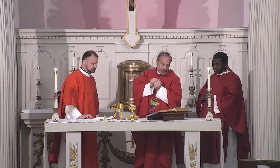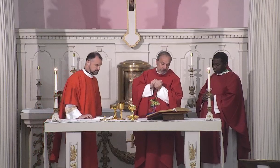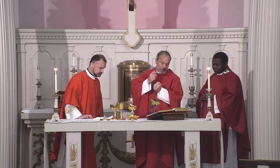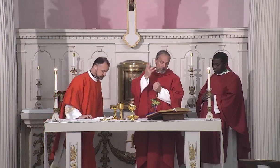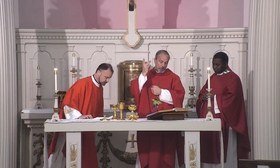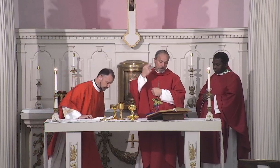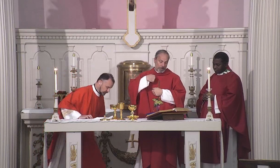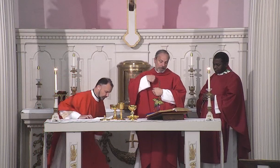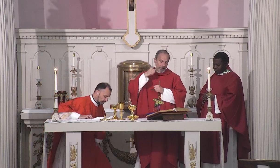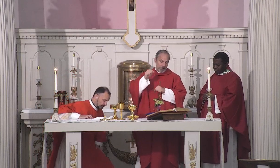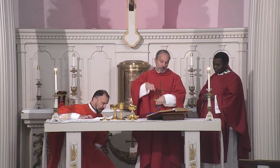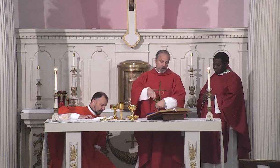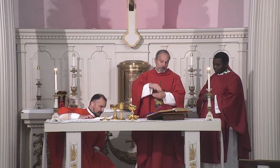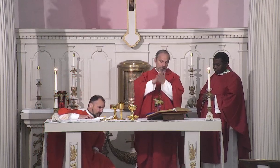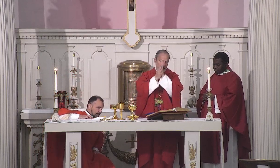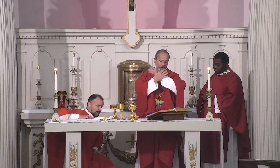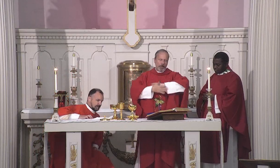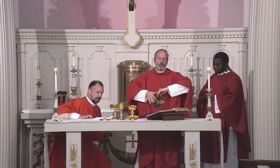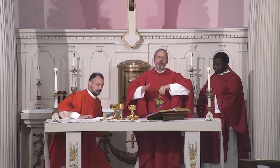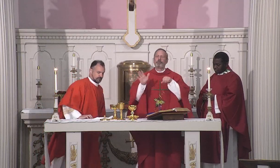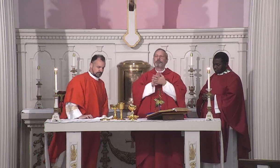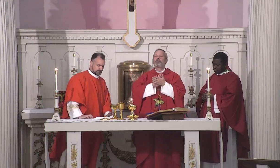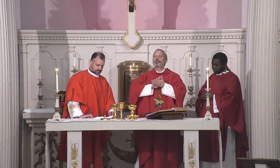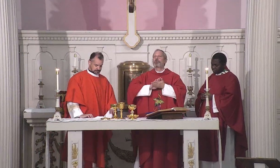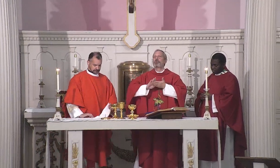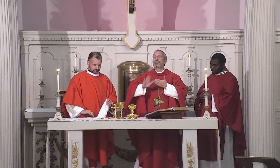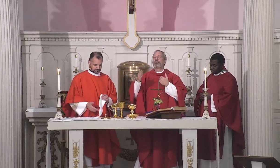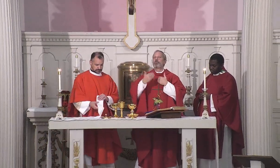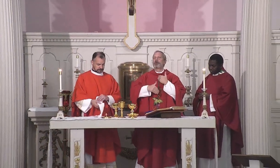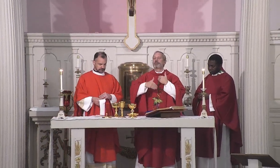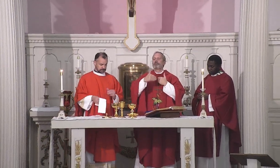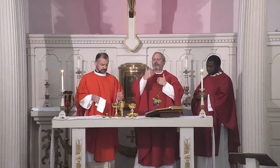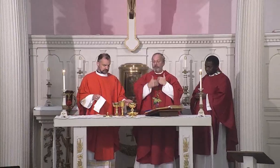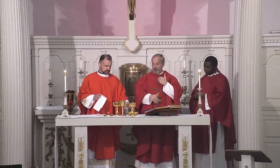be found to be pure bread.